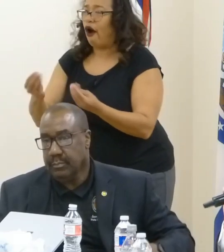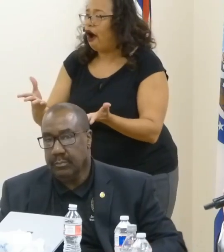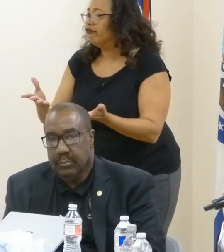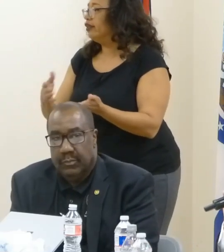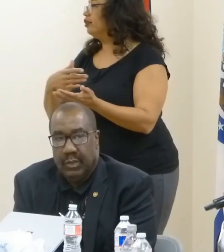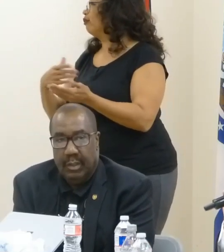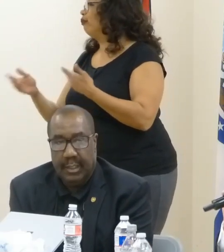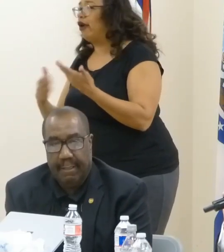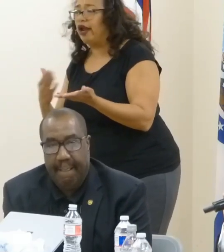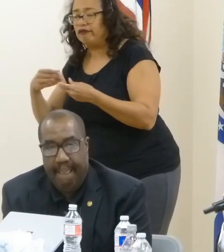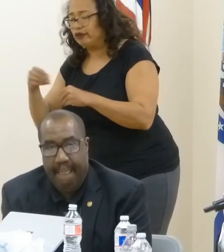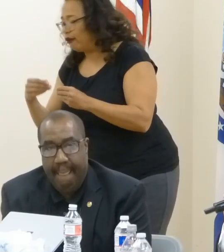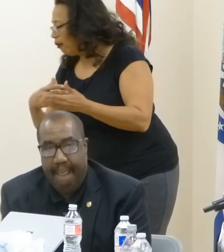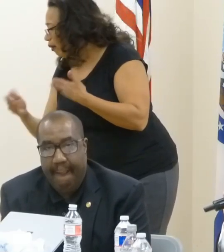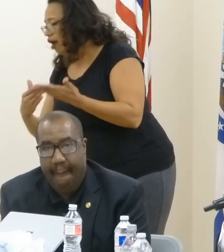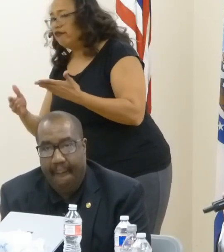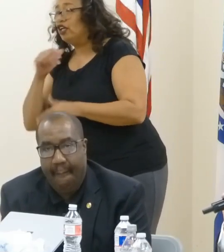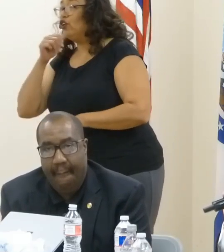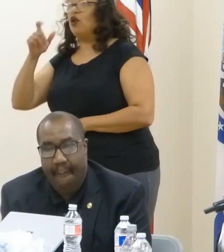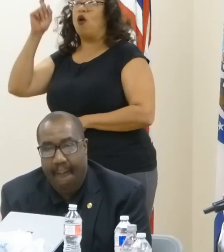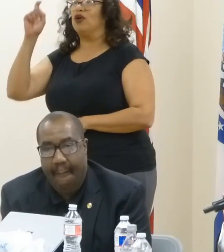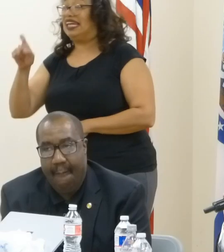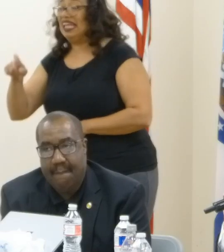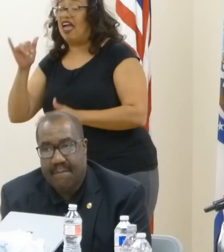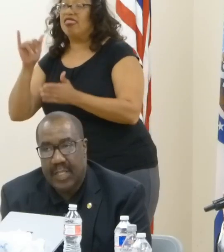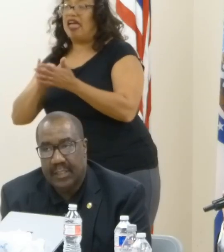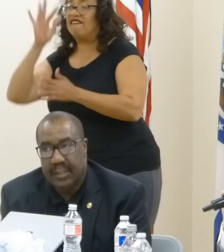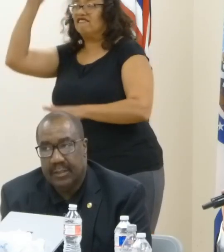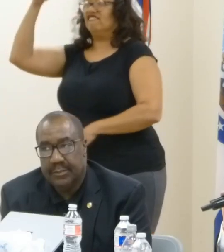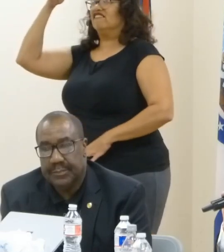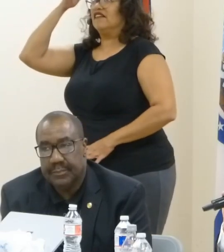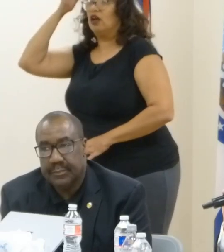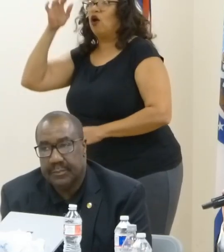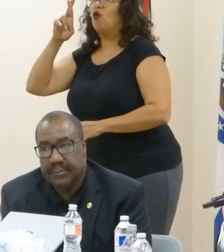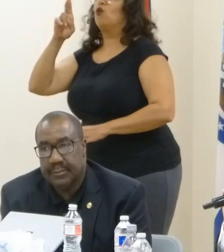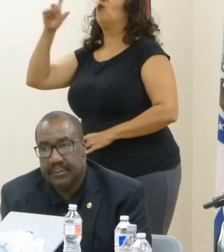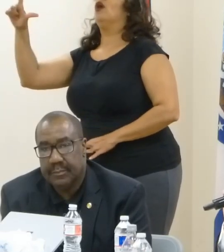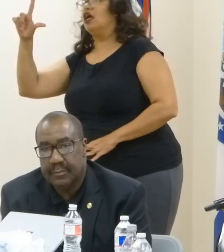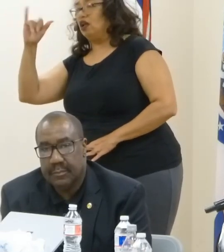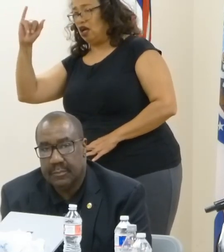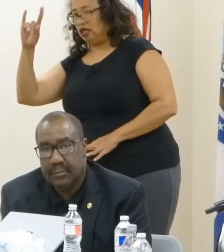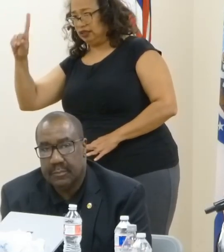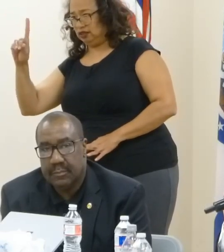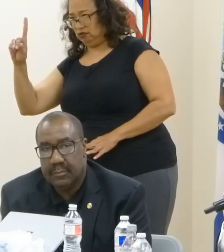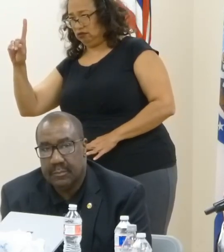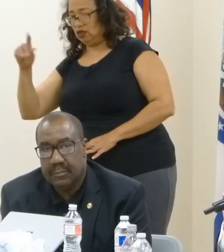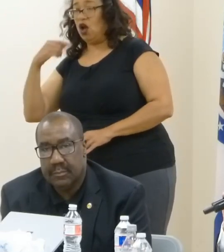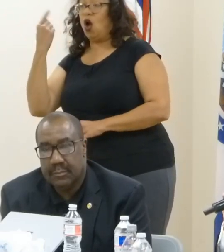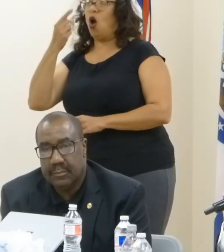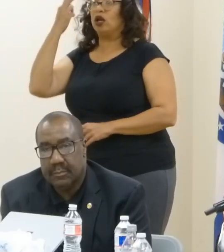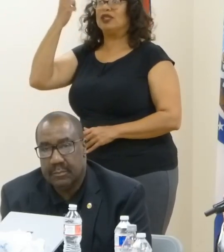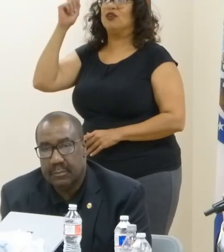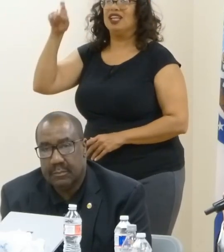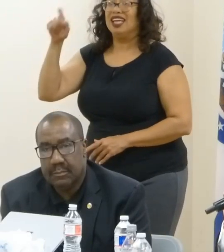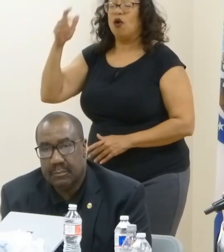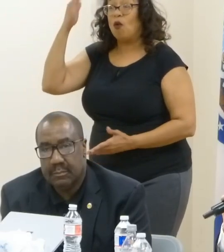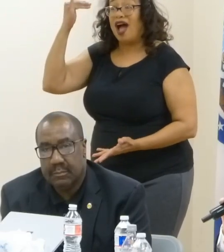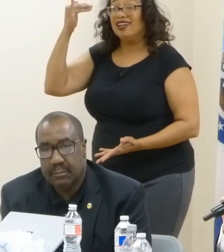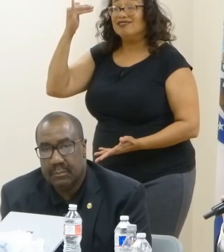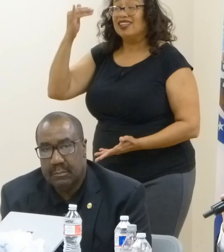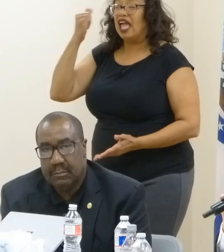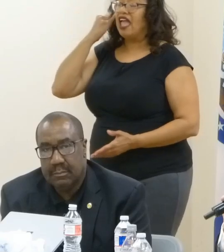else, you do not need a compliant ID. The only reason that you need to get a compliant ID is if you are going to